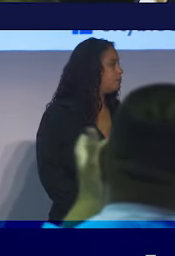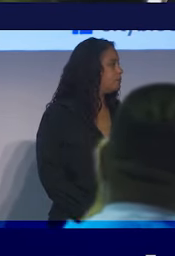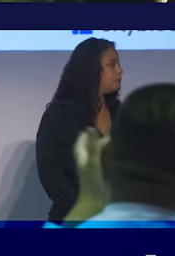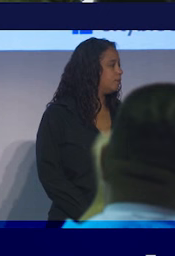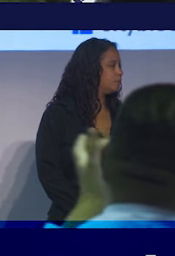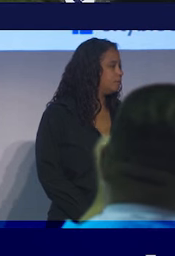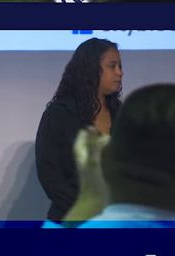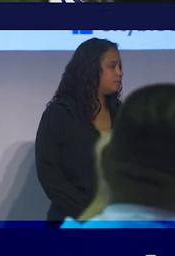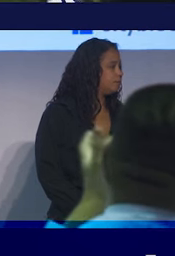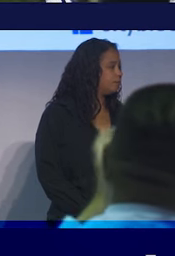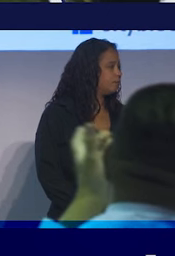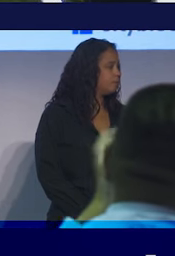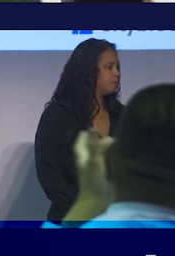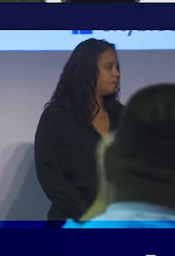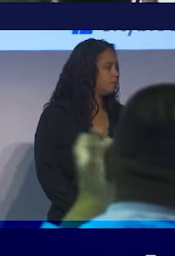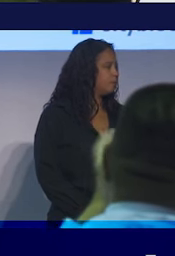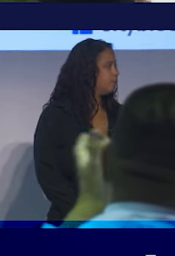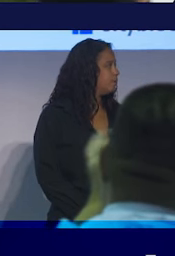Thank you.